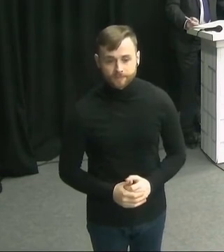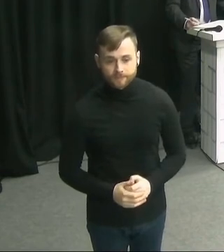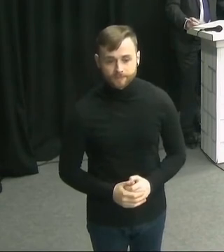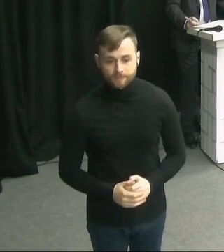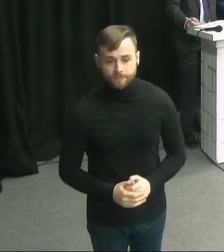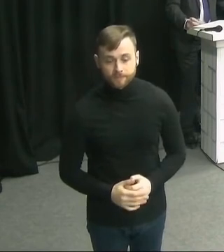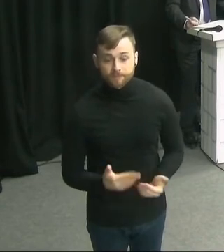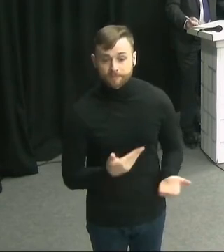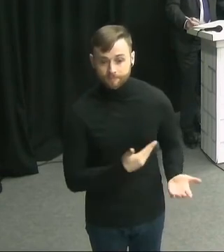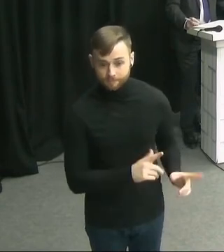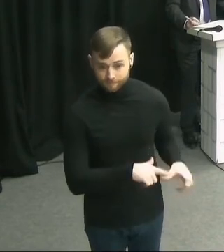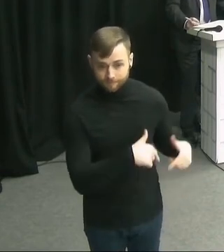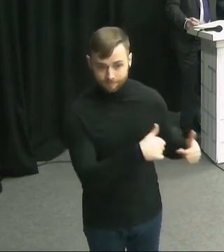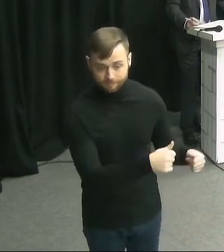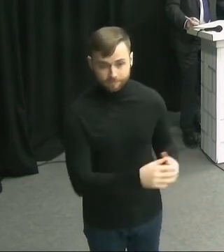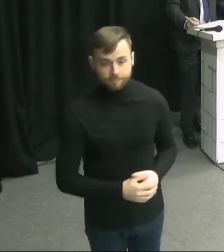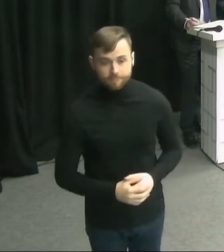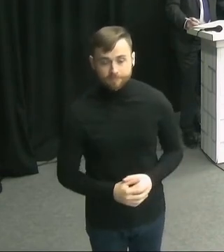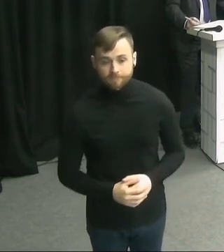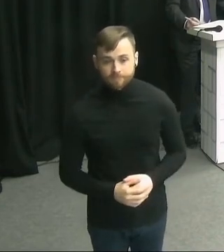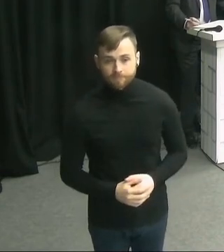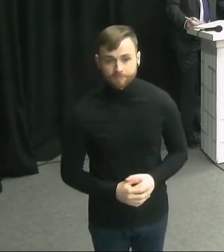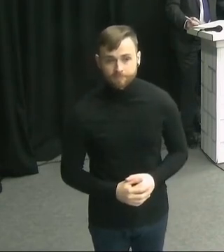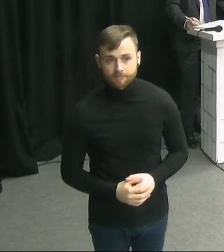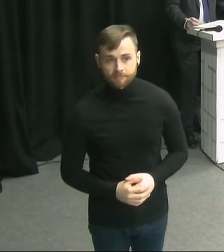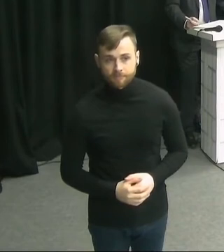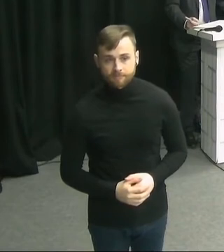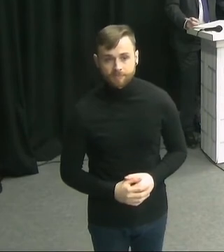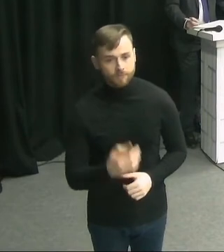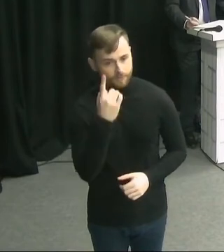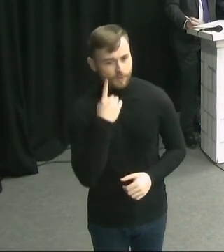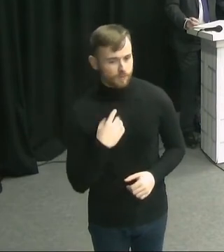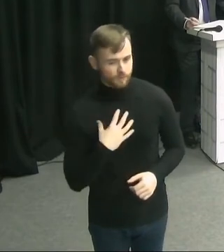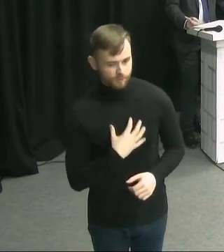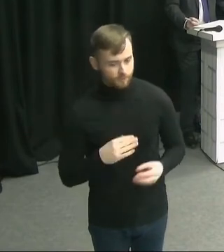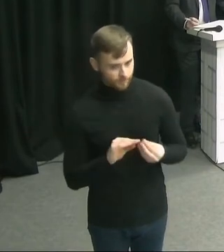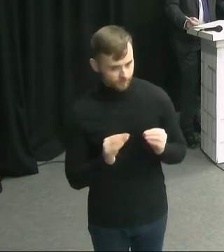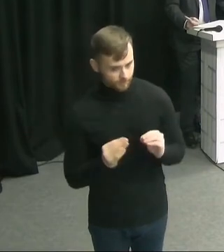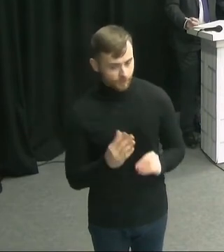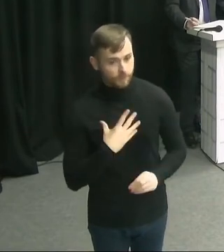Vilnius University, as well as free foreign language courses to the community. May I?